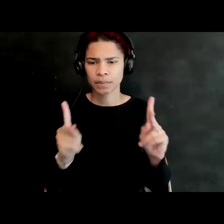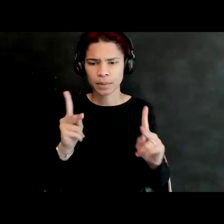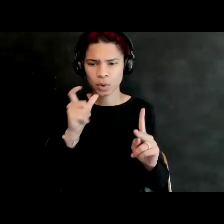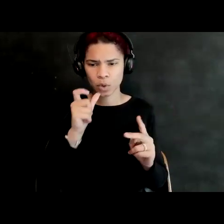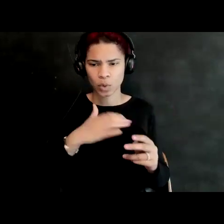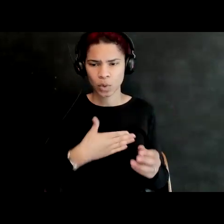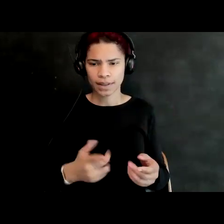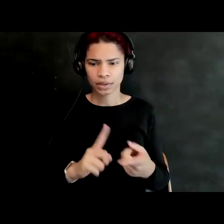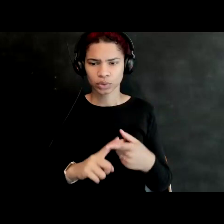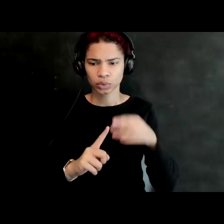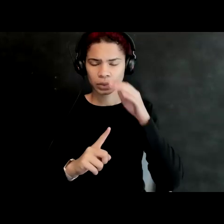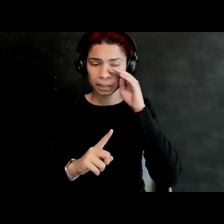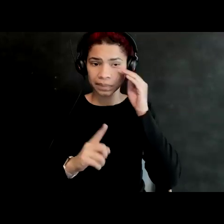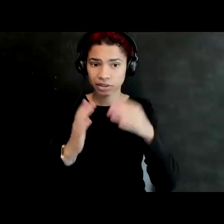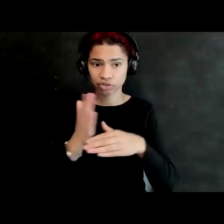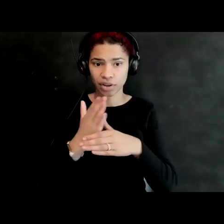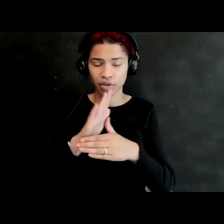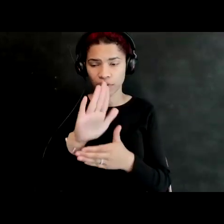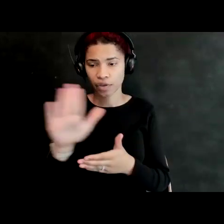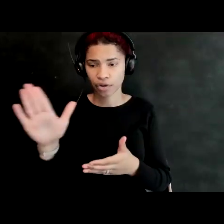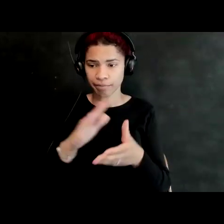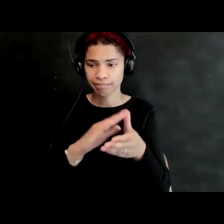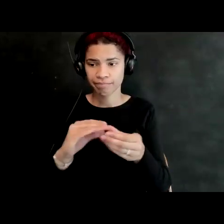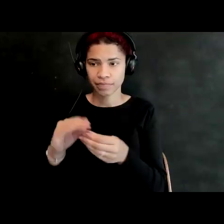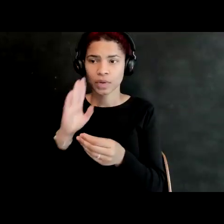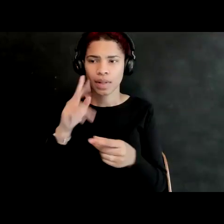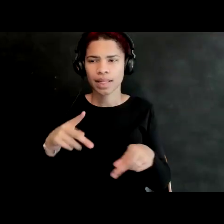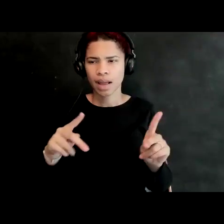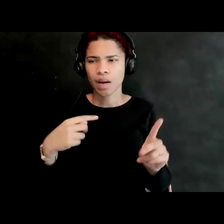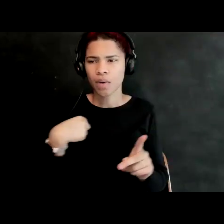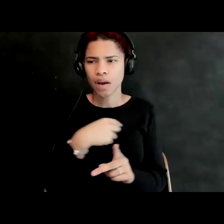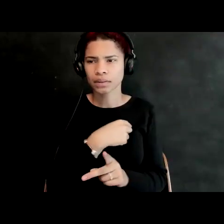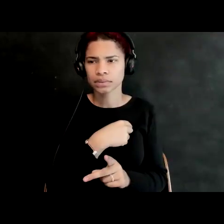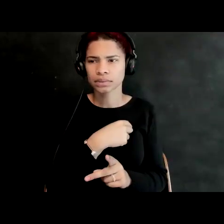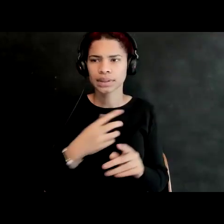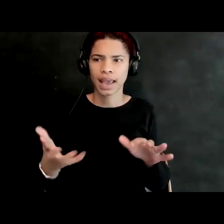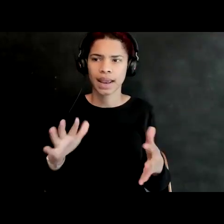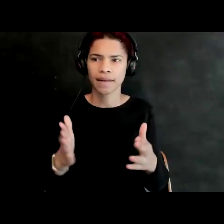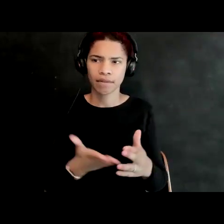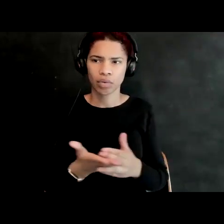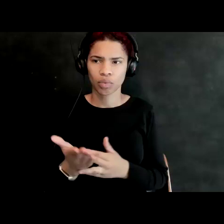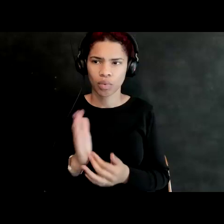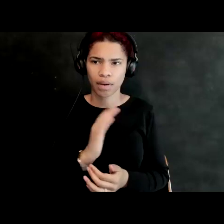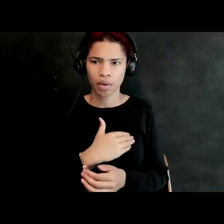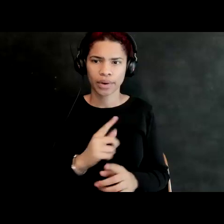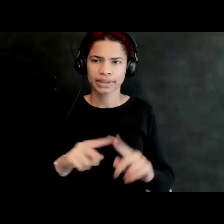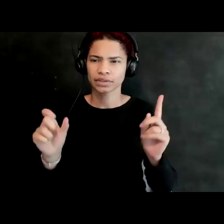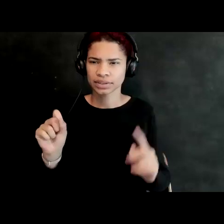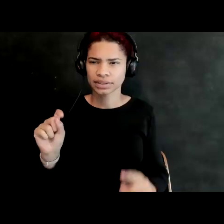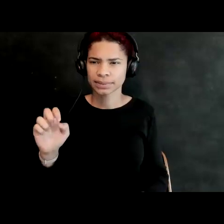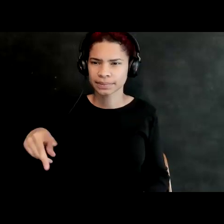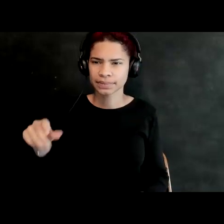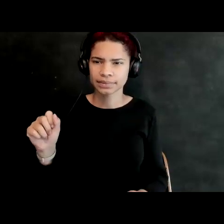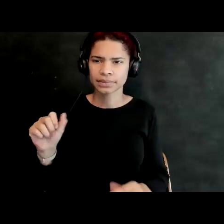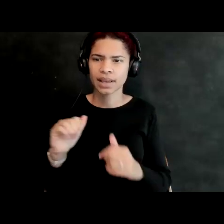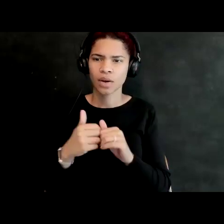to share their pieces, because then it'll allow us to sort of go through our different steps of how you can